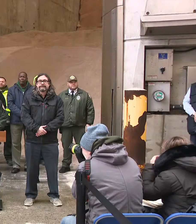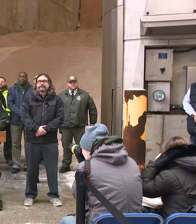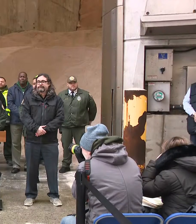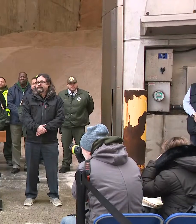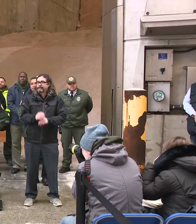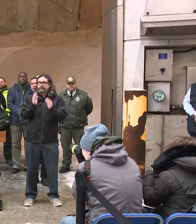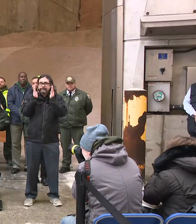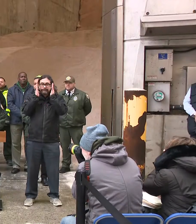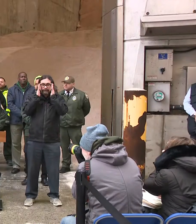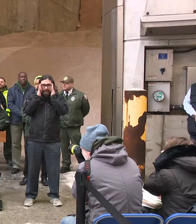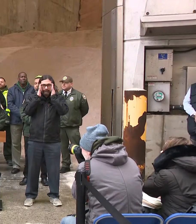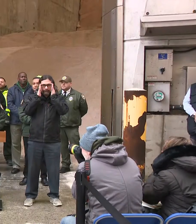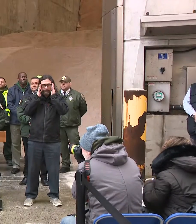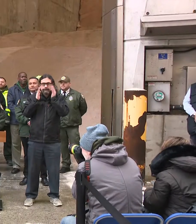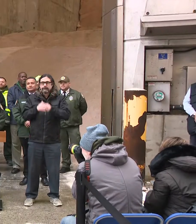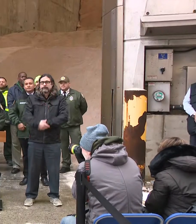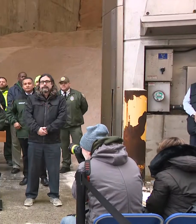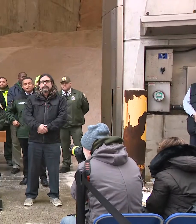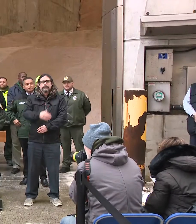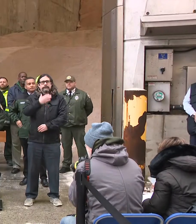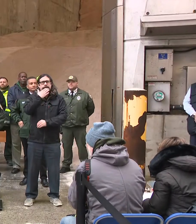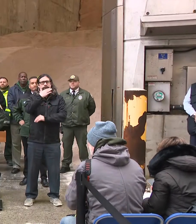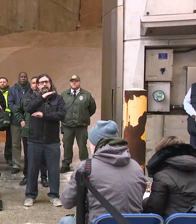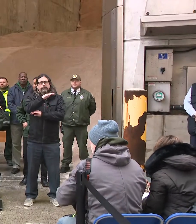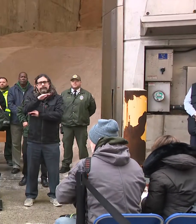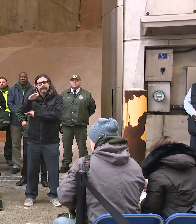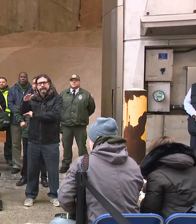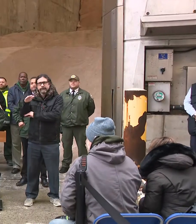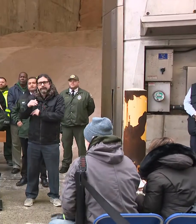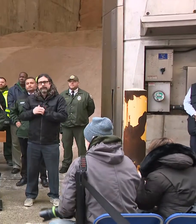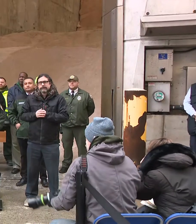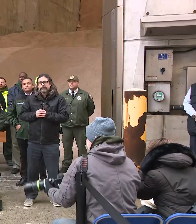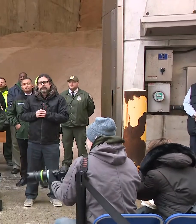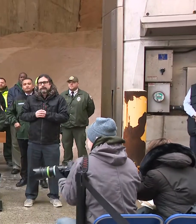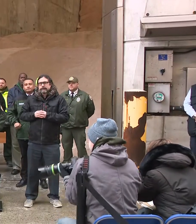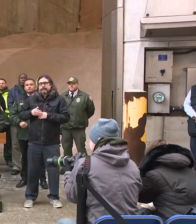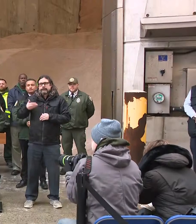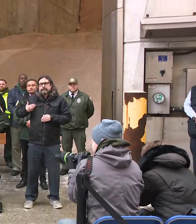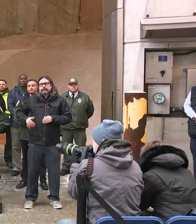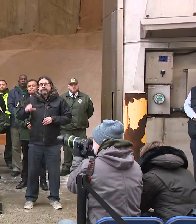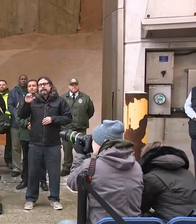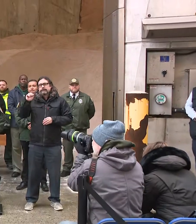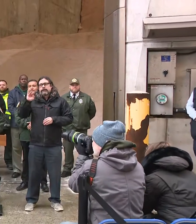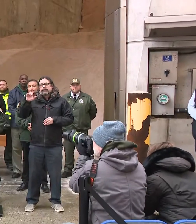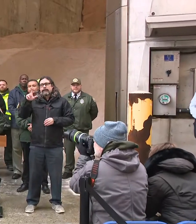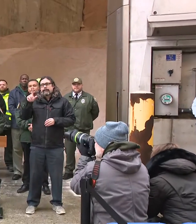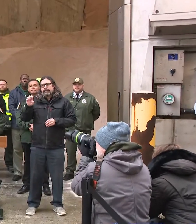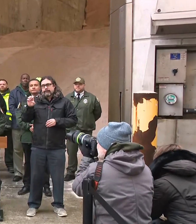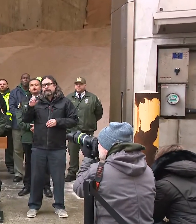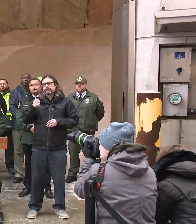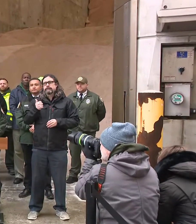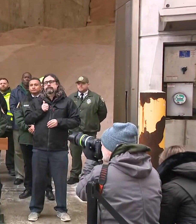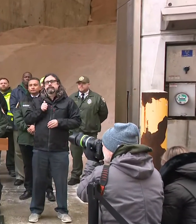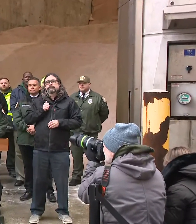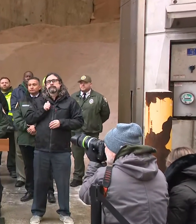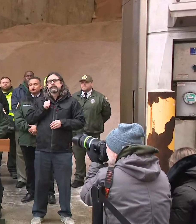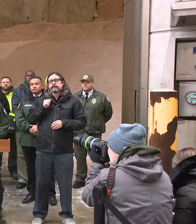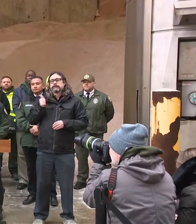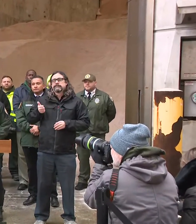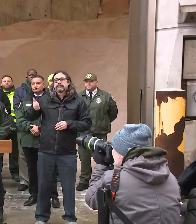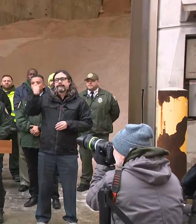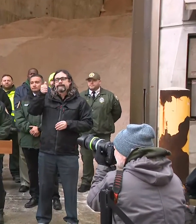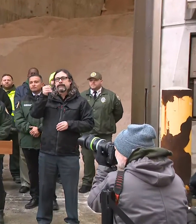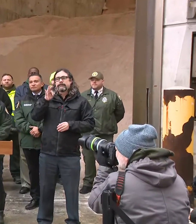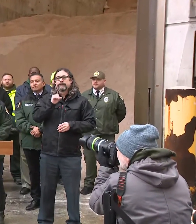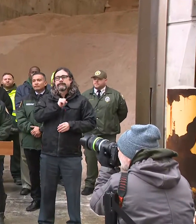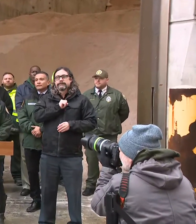Right. Good afternoon, everyone. My name is Camille Joseph Varlak, and I am the Chief of Staff, Deputy Mayor for Administration,